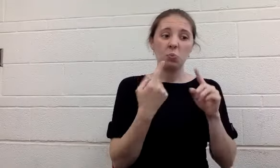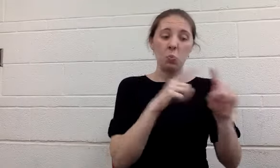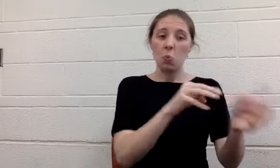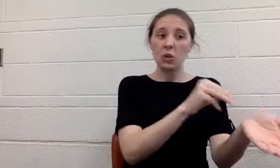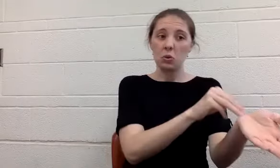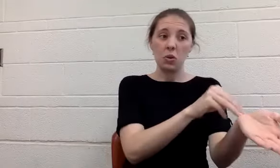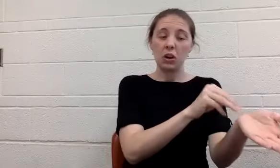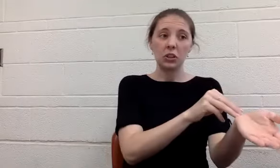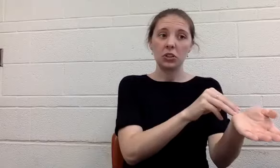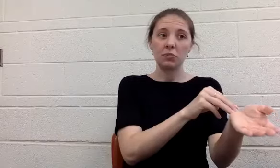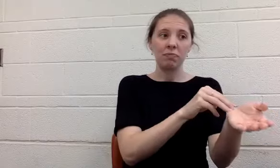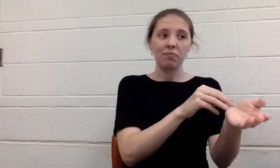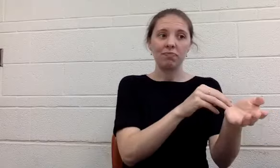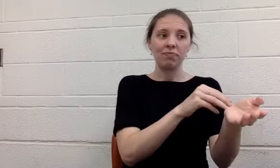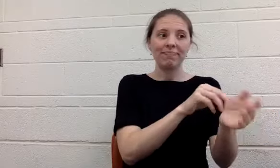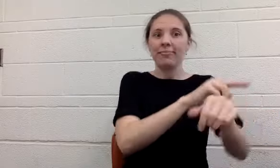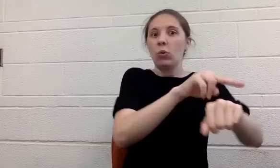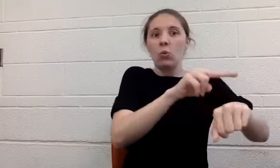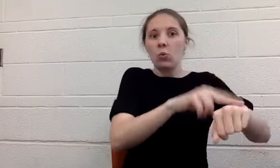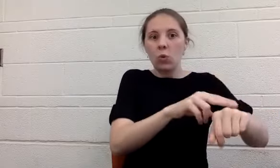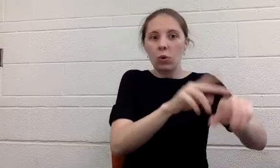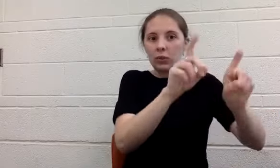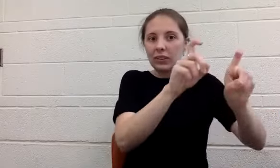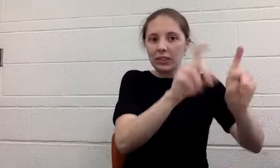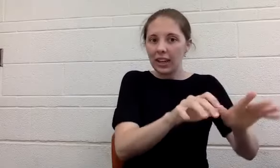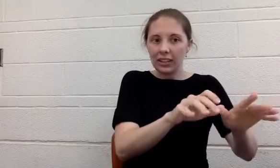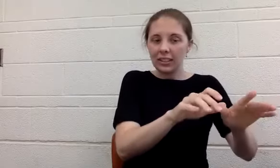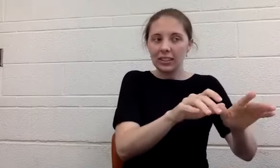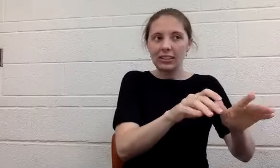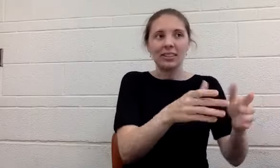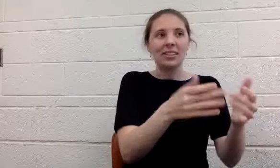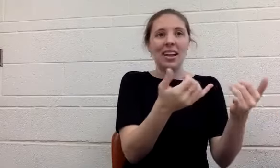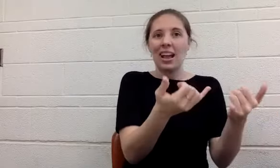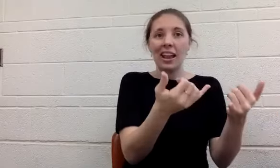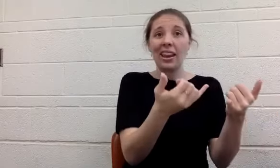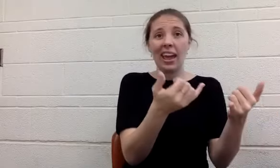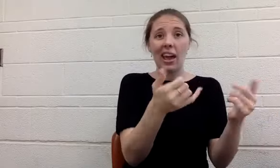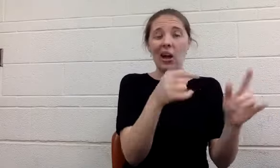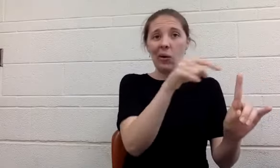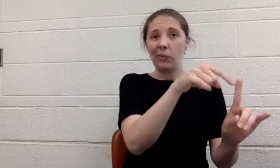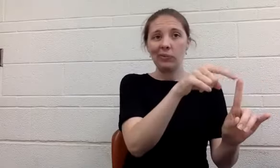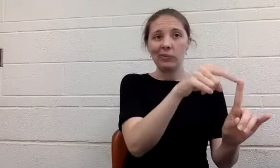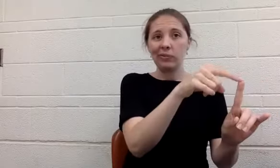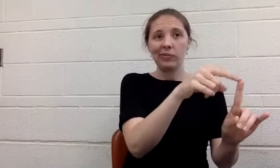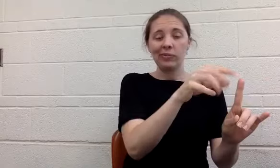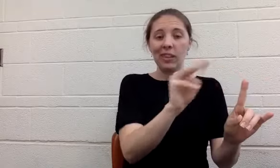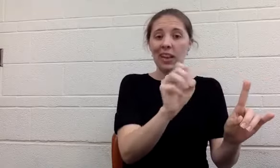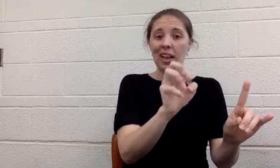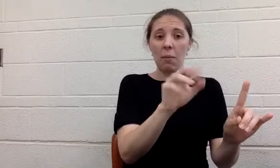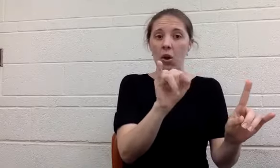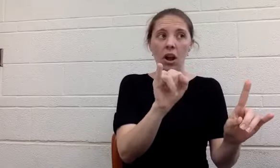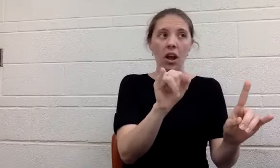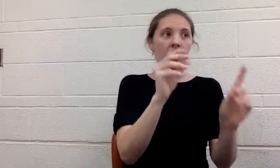drug, 5 years ago that finally got rid of his Hep C, but not before it did a boatload of damage to his liver.